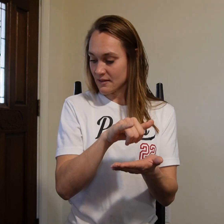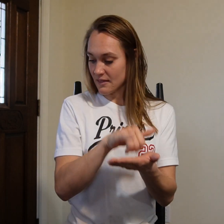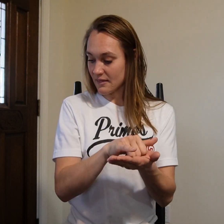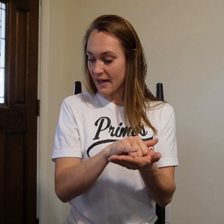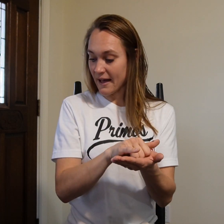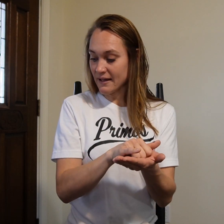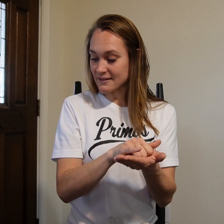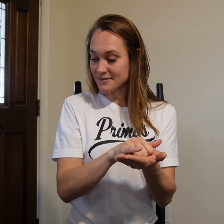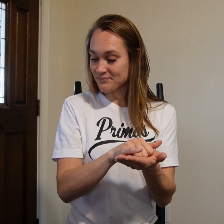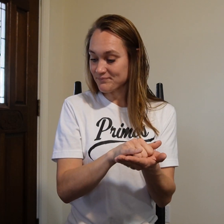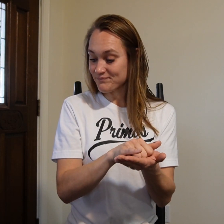that